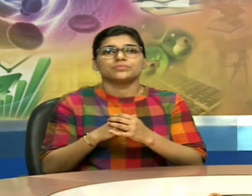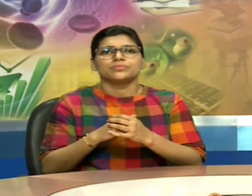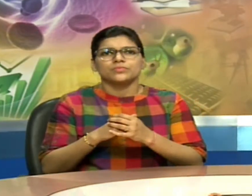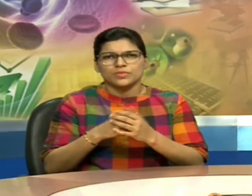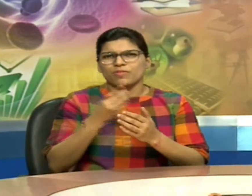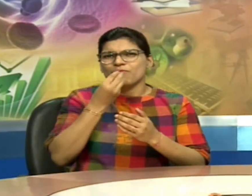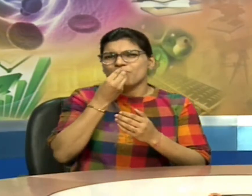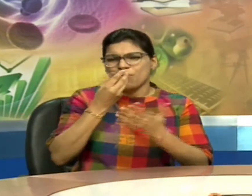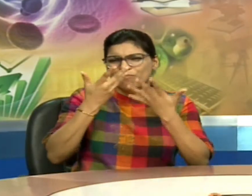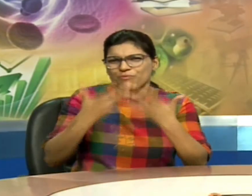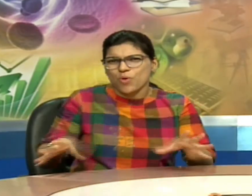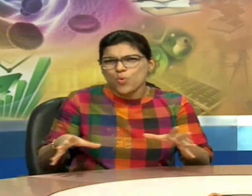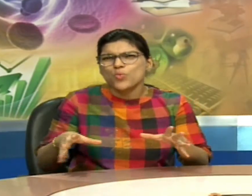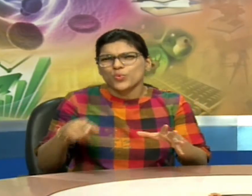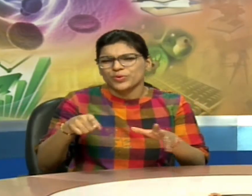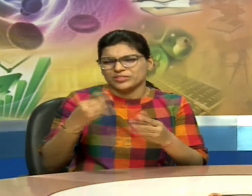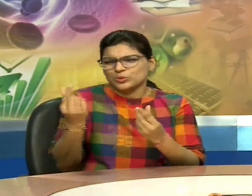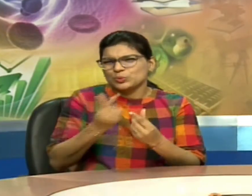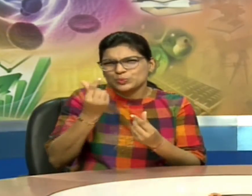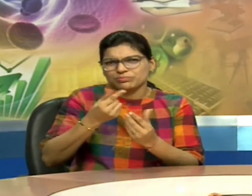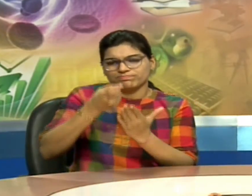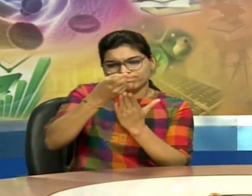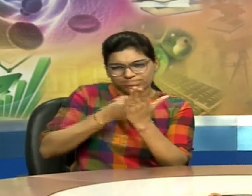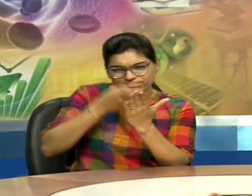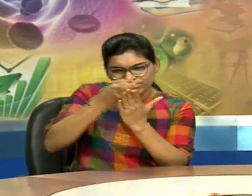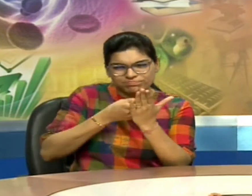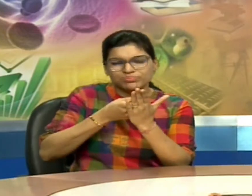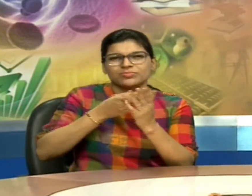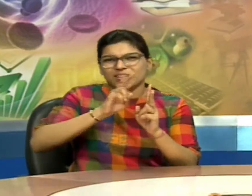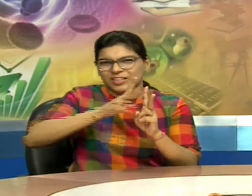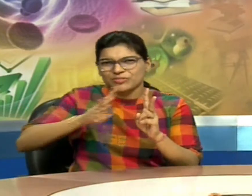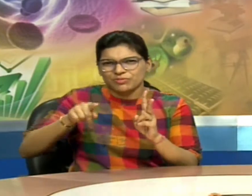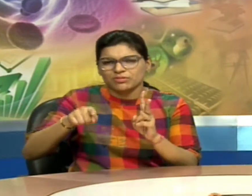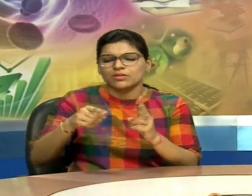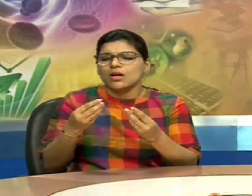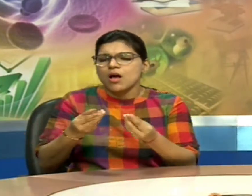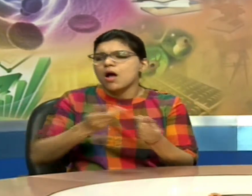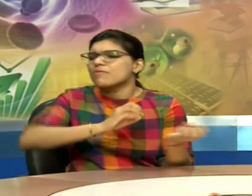11th point explains that we should try to